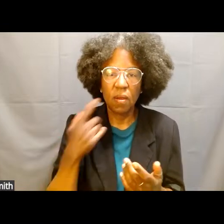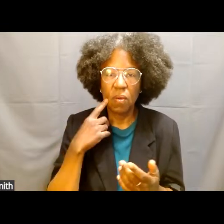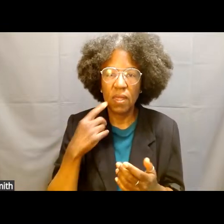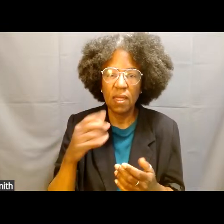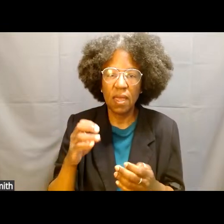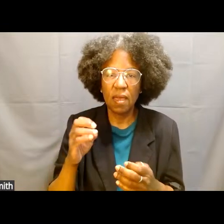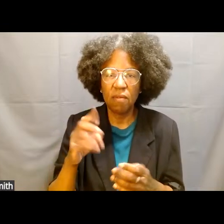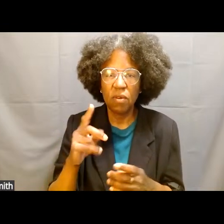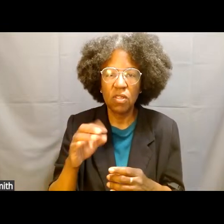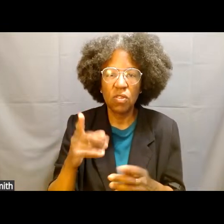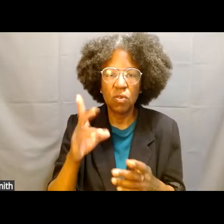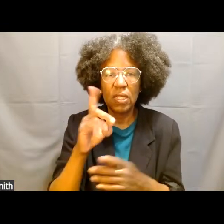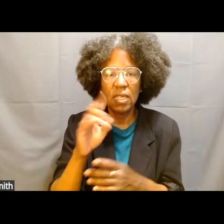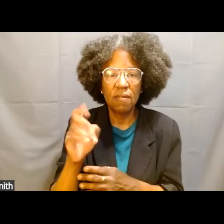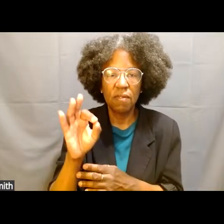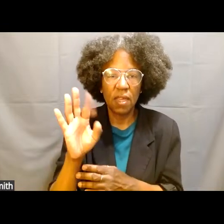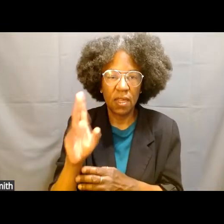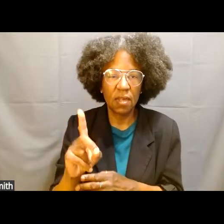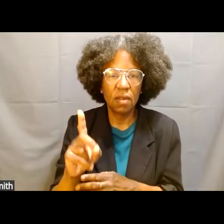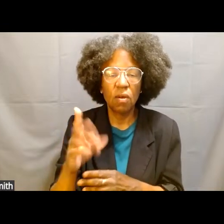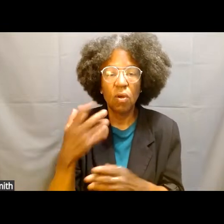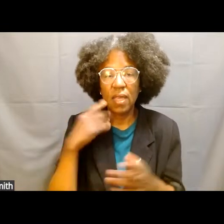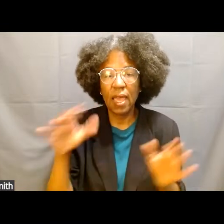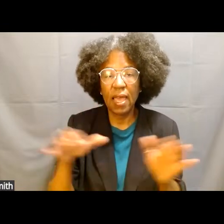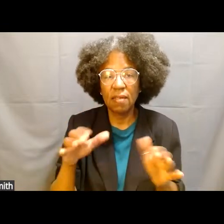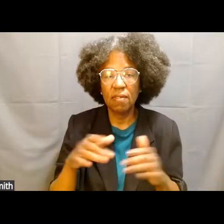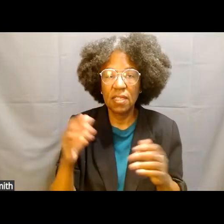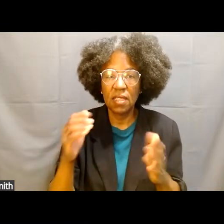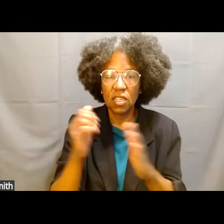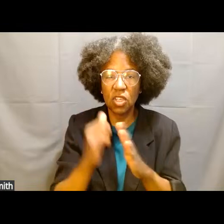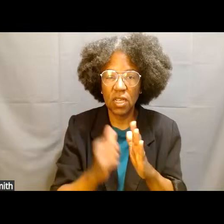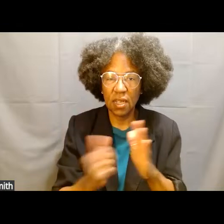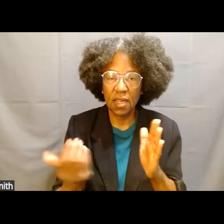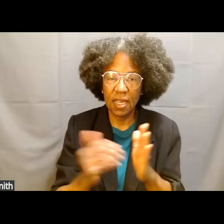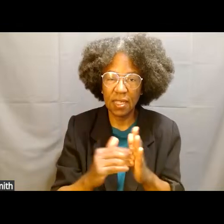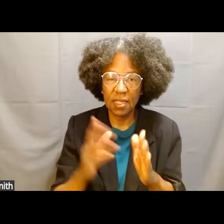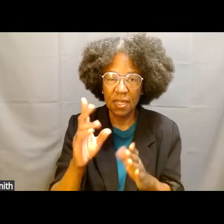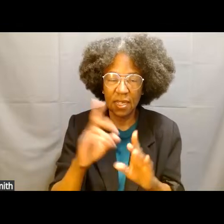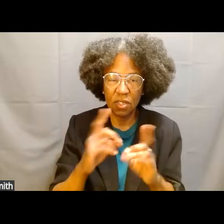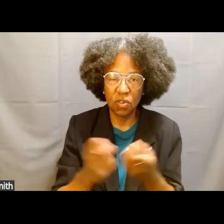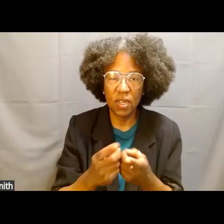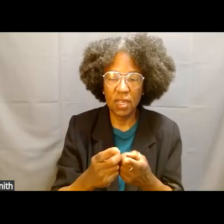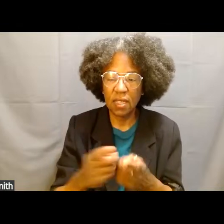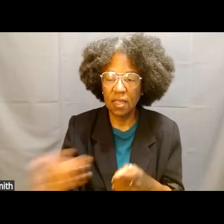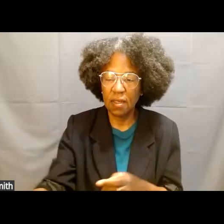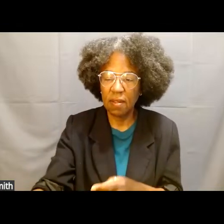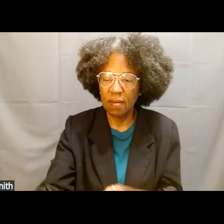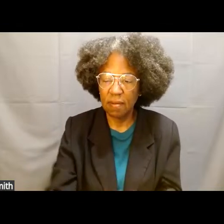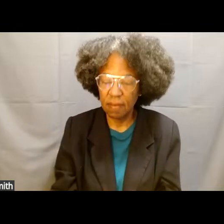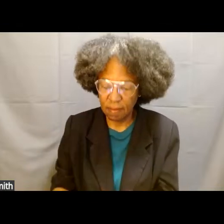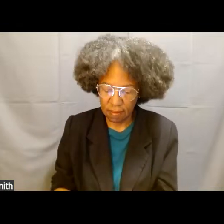an activist agenda against the district. Nothing could be further from the truth.